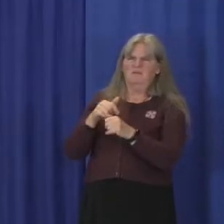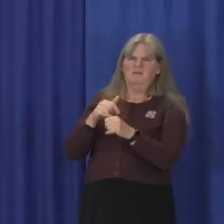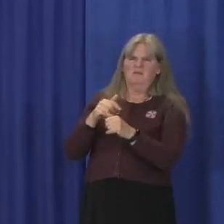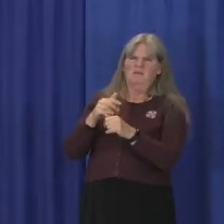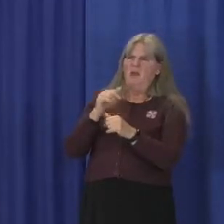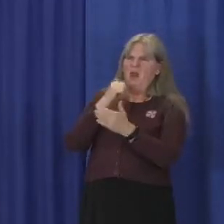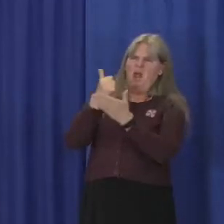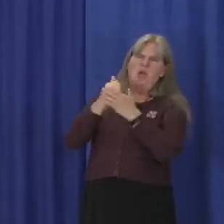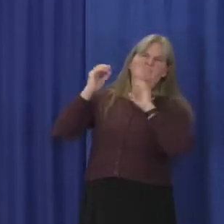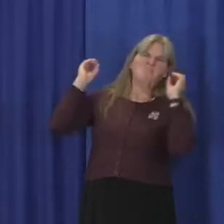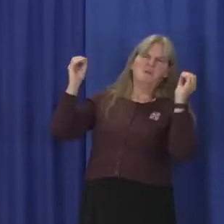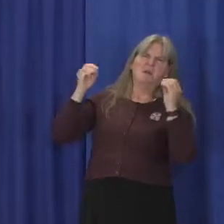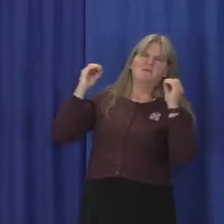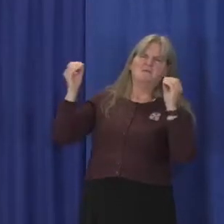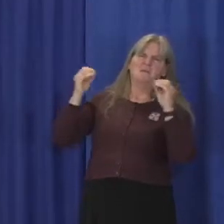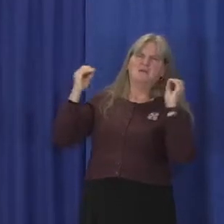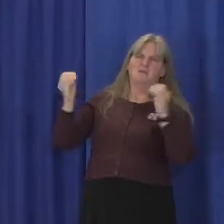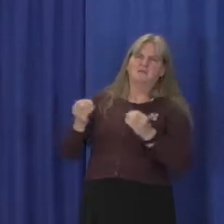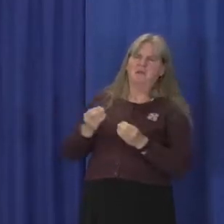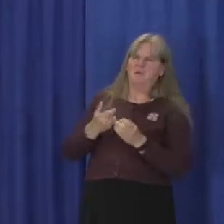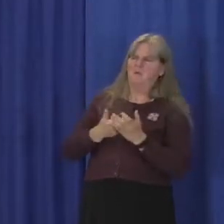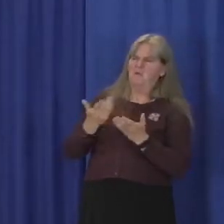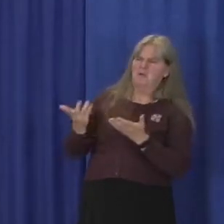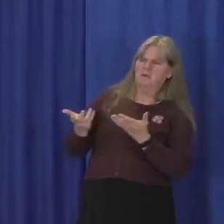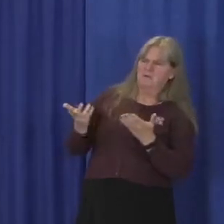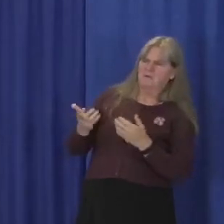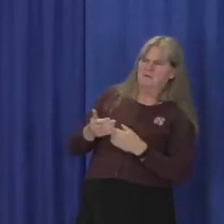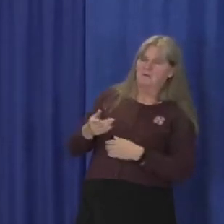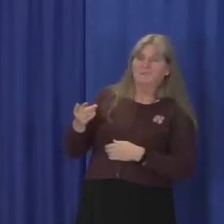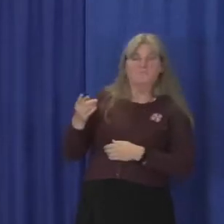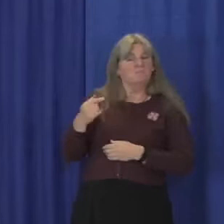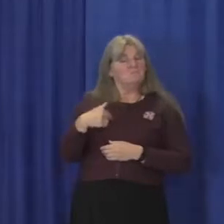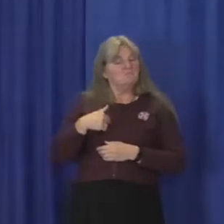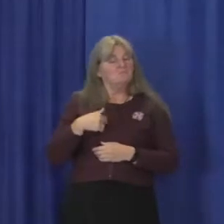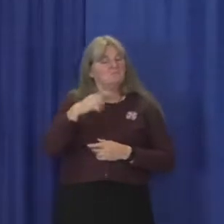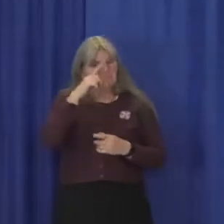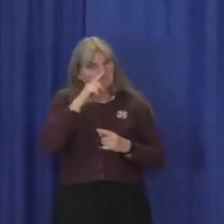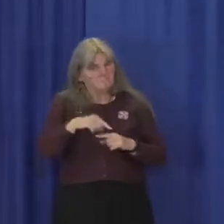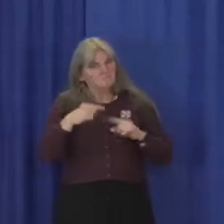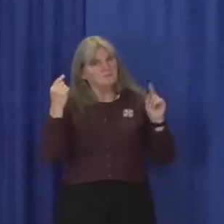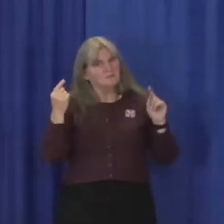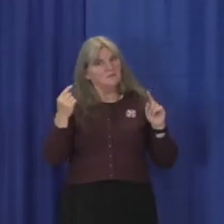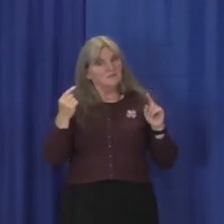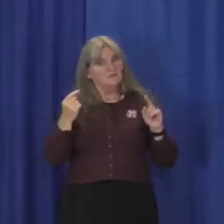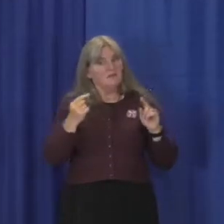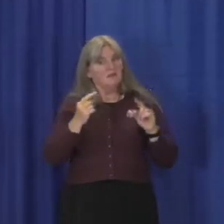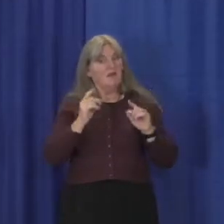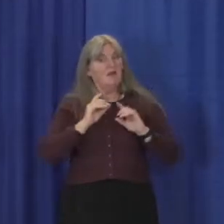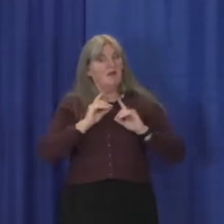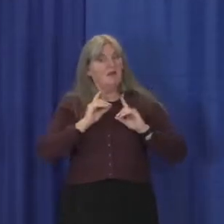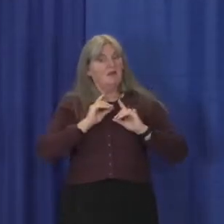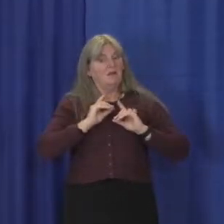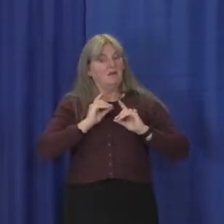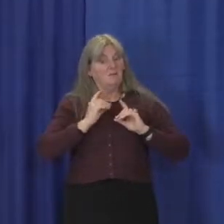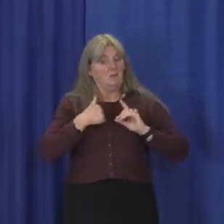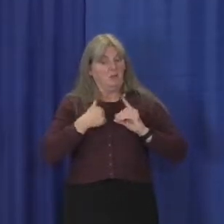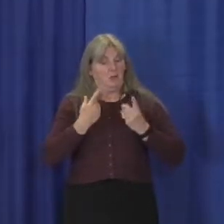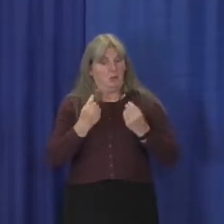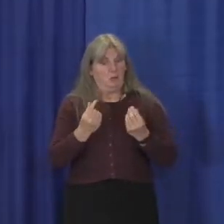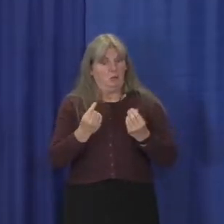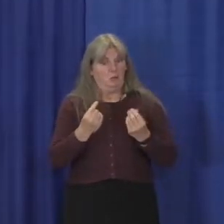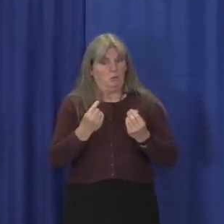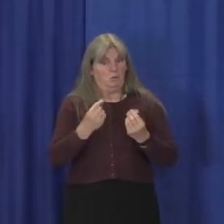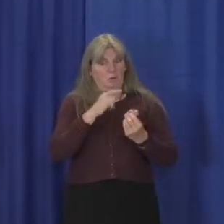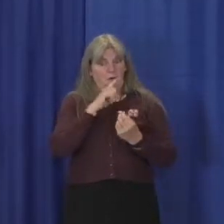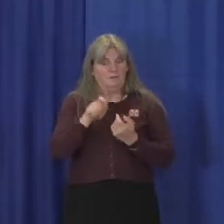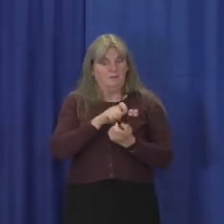the problems that Ross River is having right now? I disagree that nothing that we're doing is specific to all of our